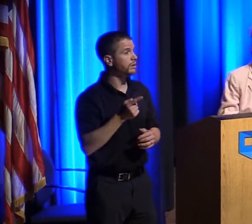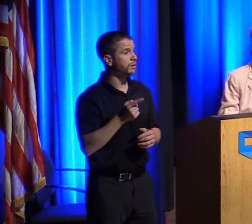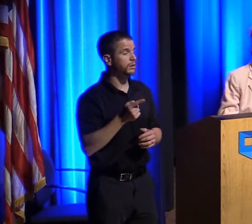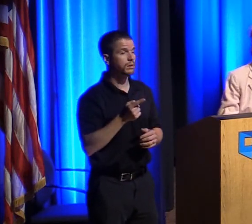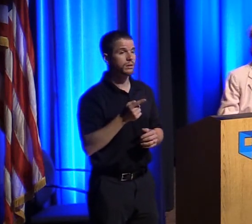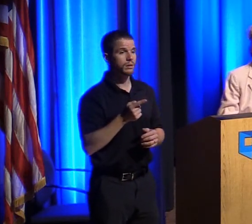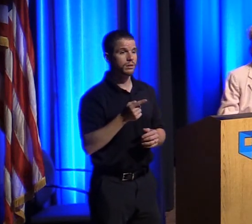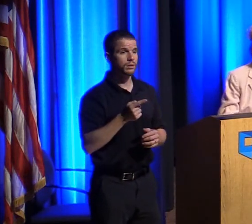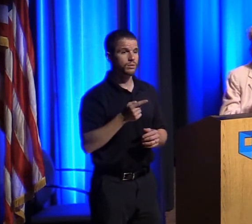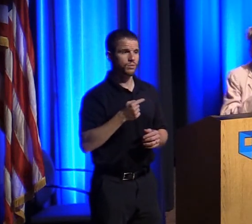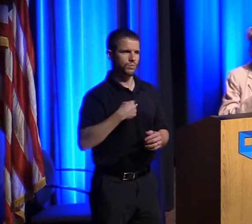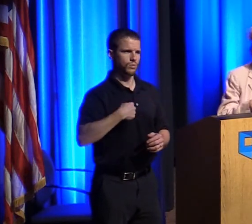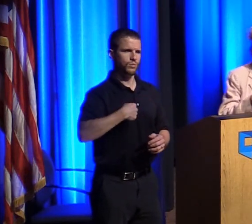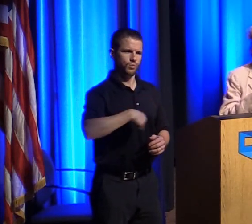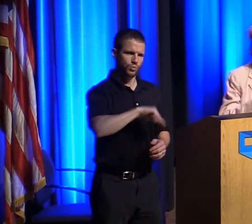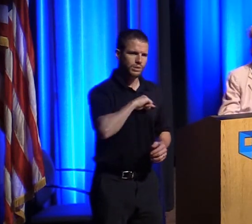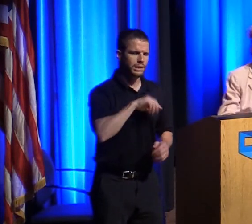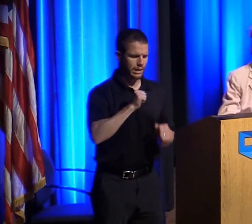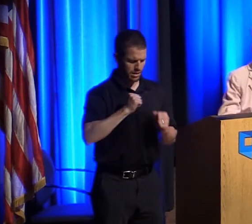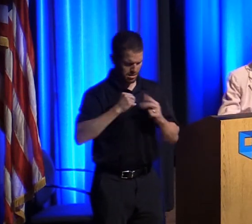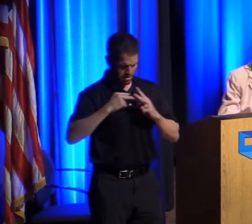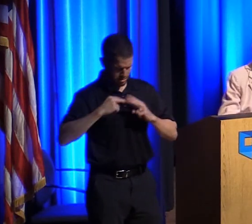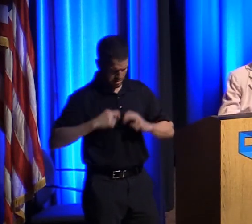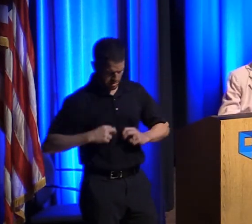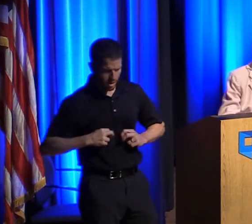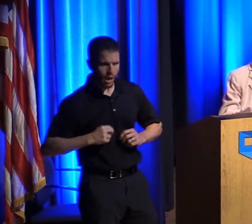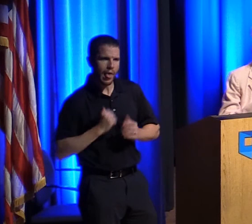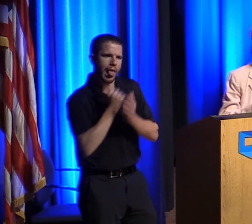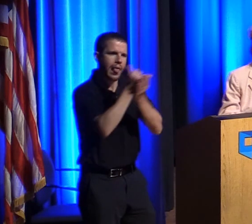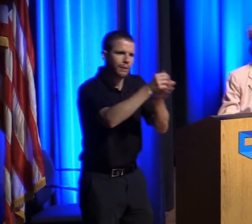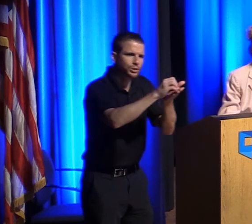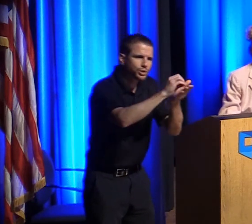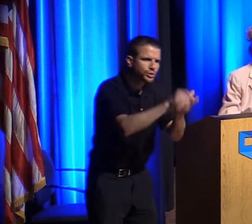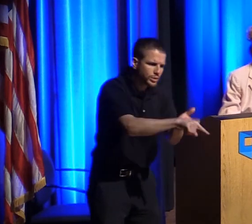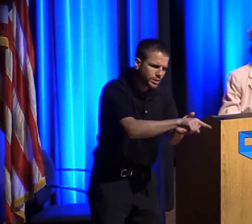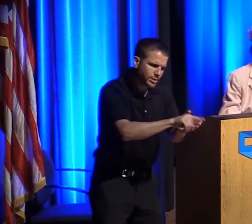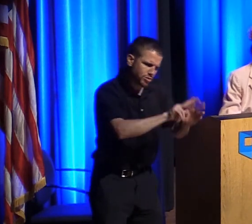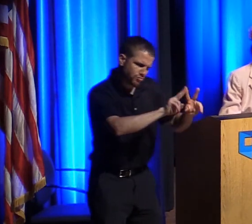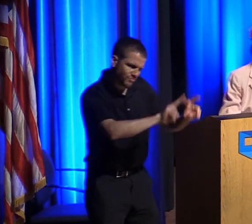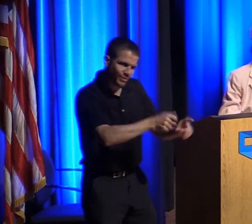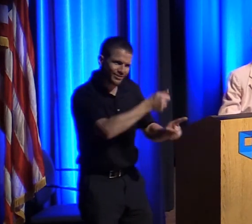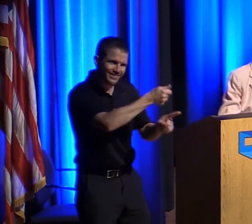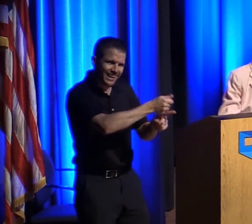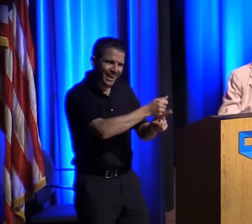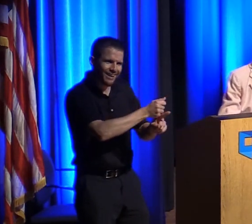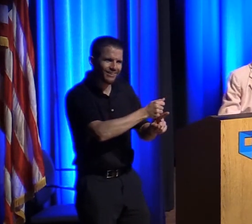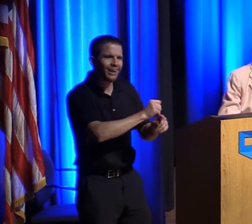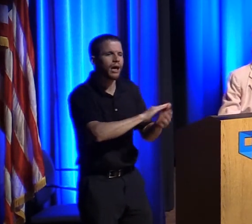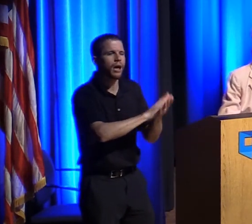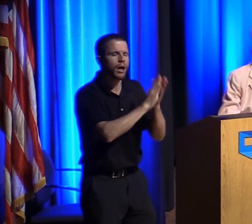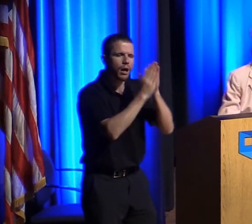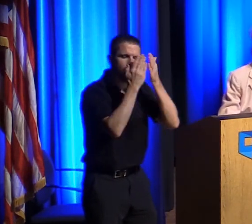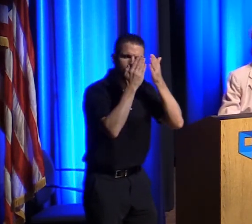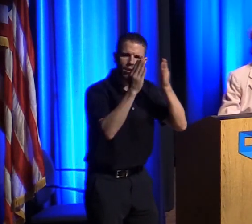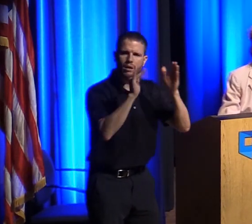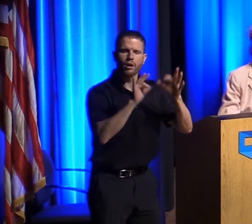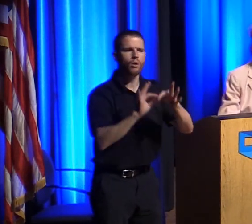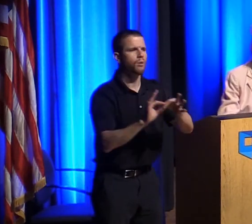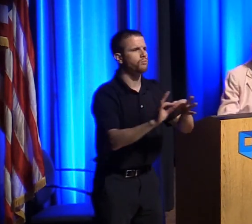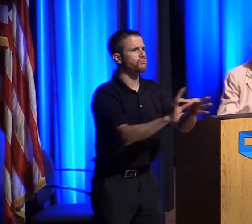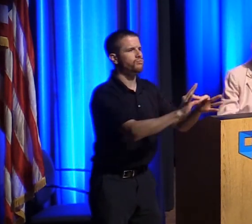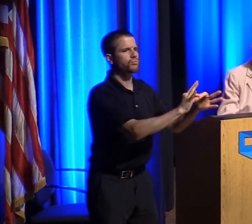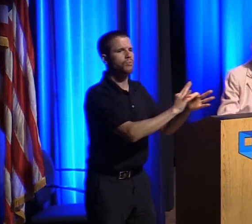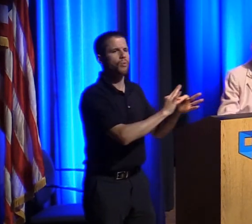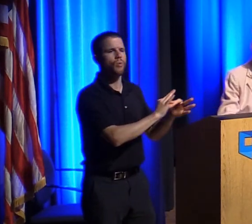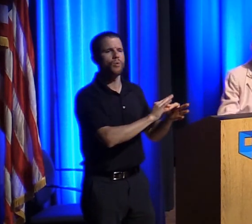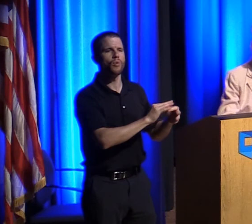and them to becoming an entire team where we're all in it together and we become a we. So thank you. You